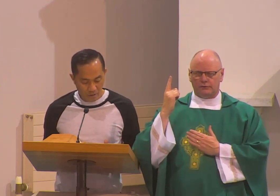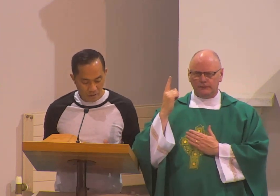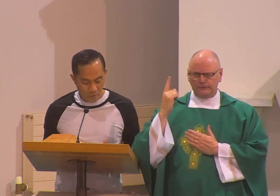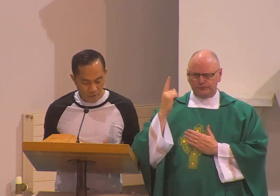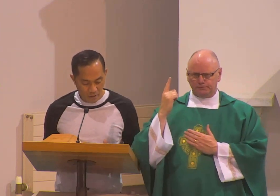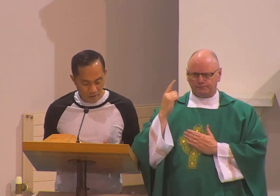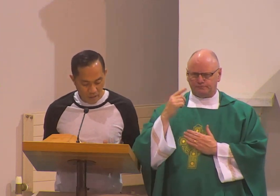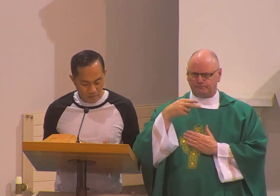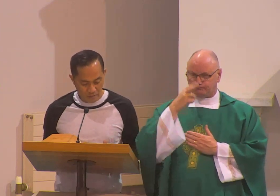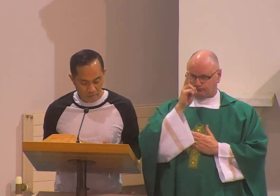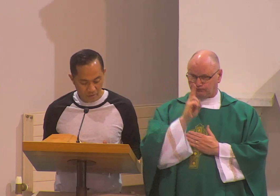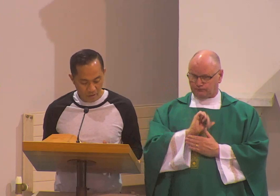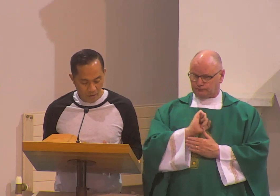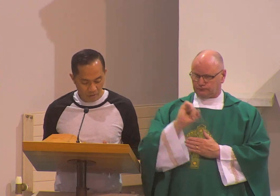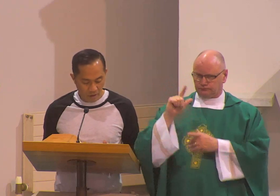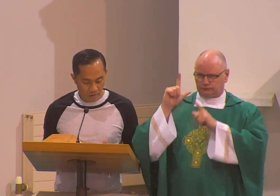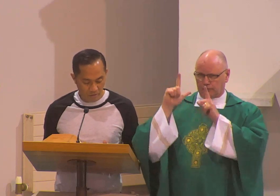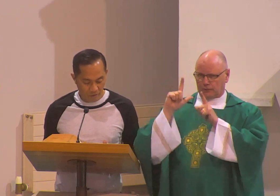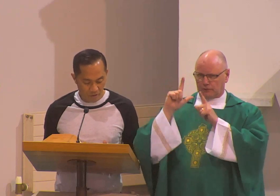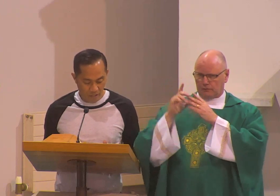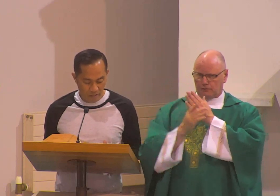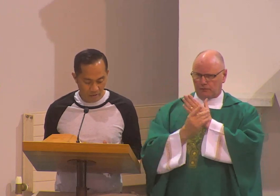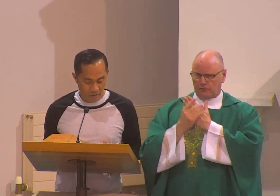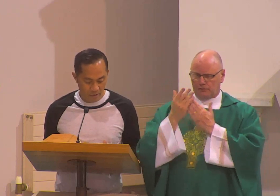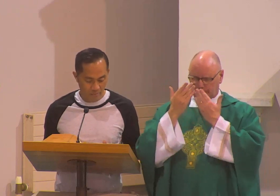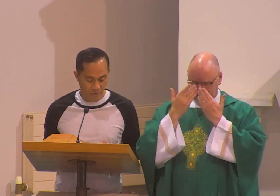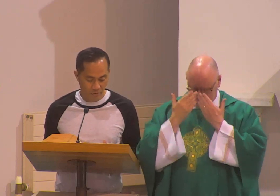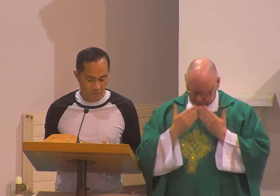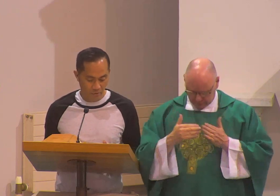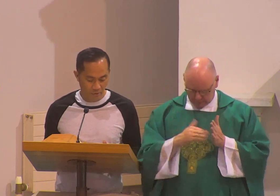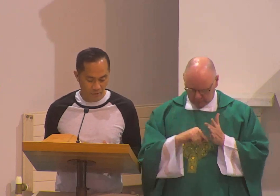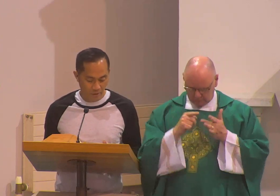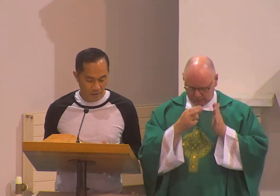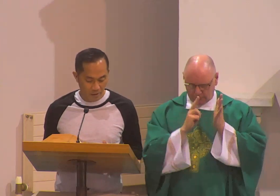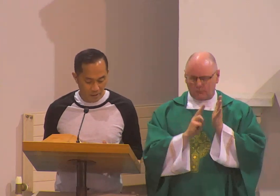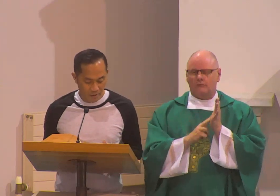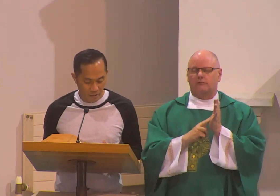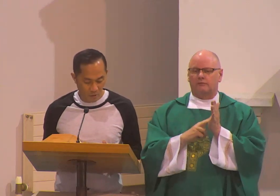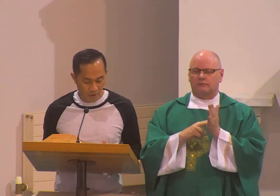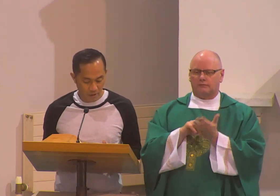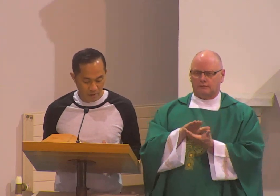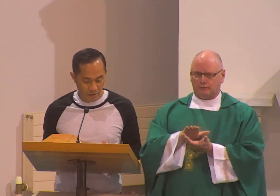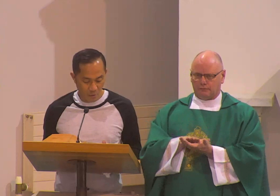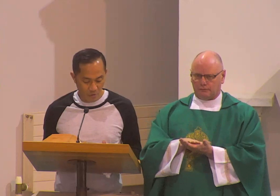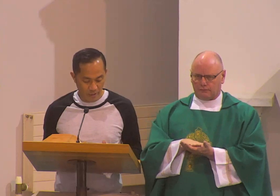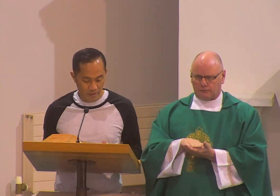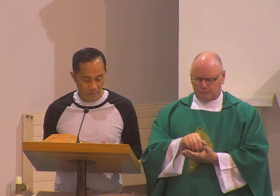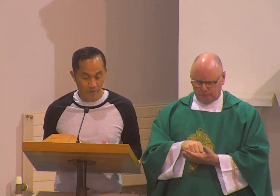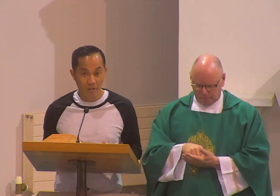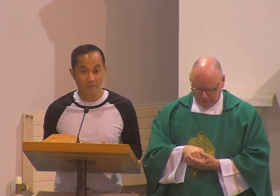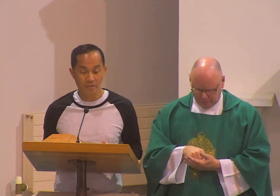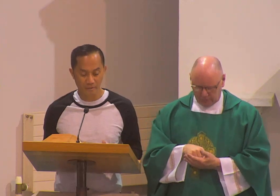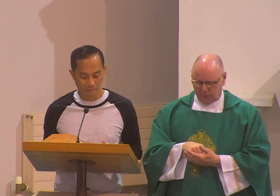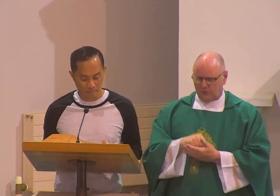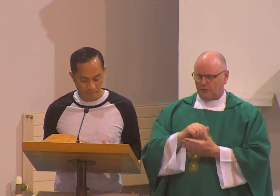Exalt the Lord our God. Bow down before Zion, his footstool. He is the Lord, is holy.